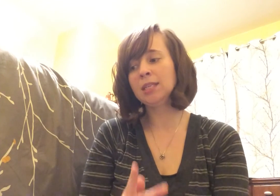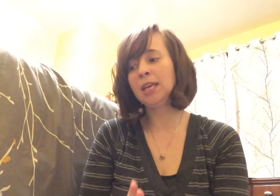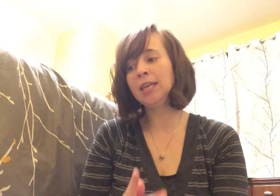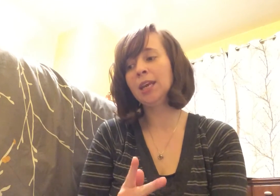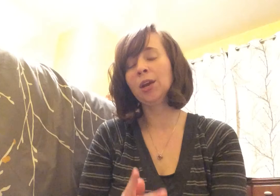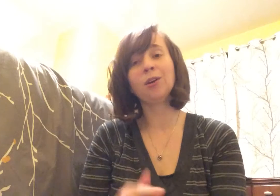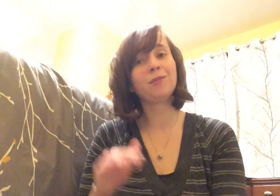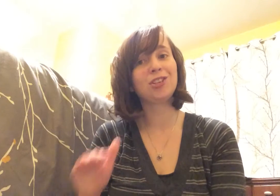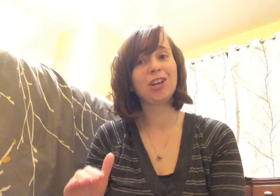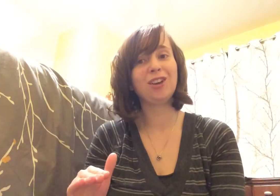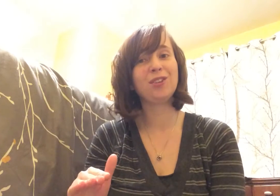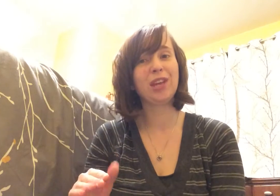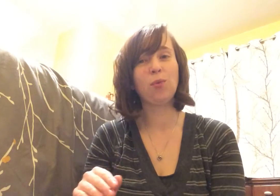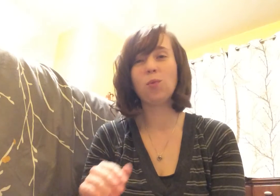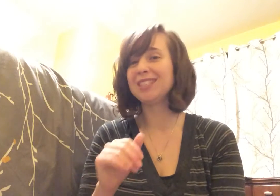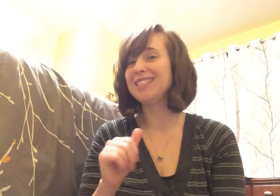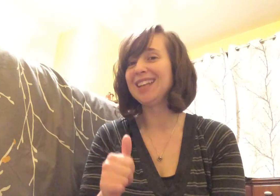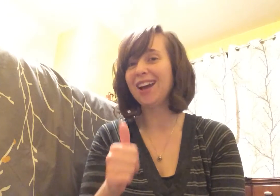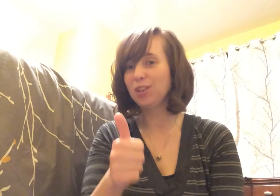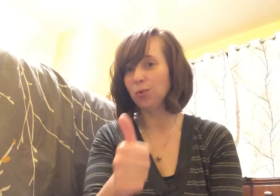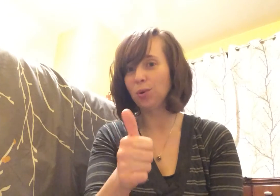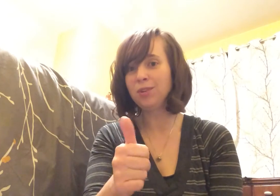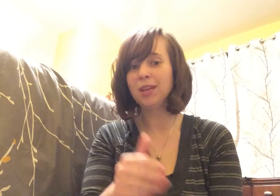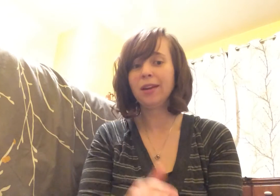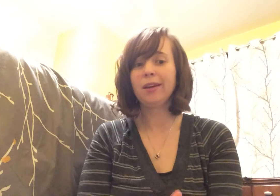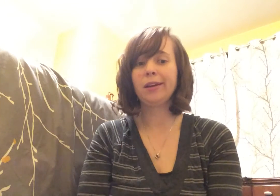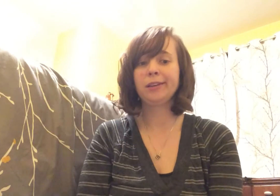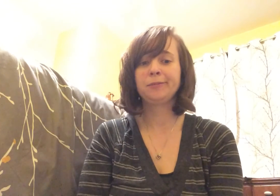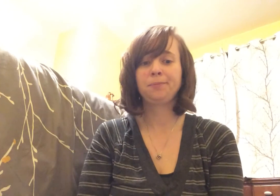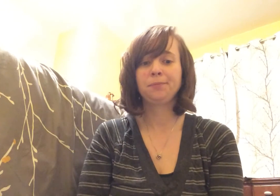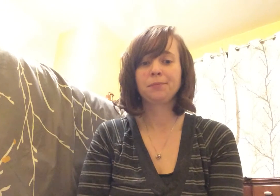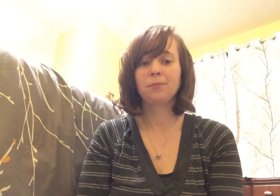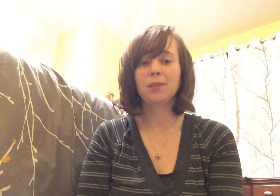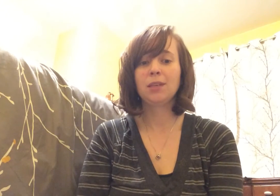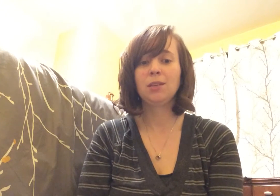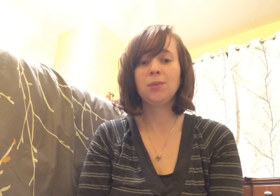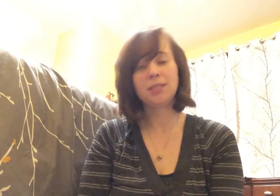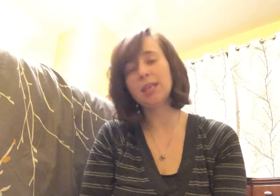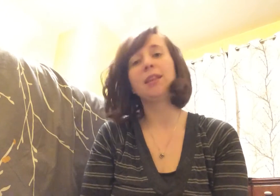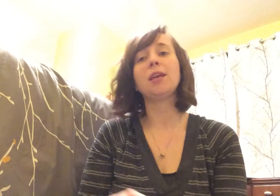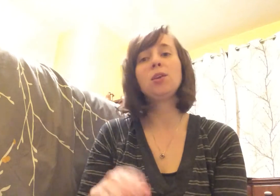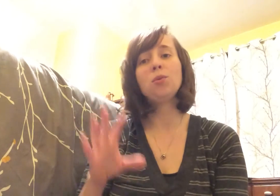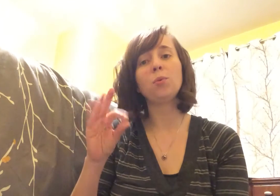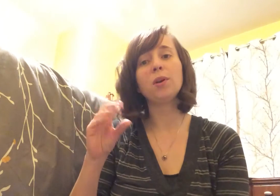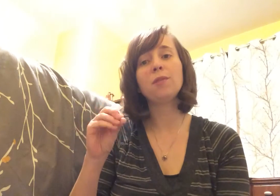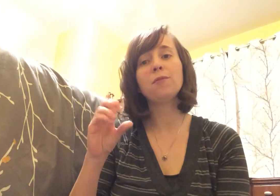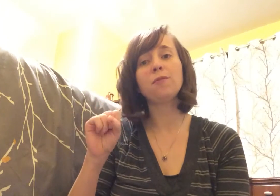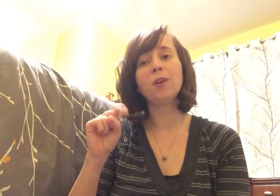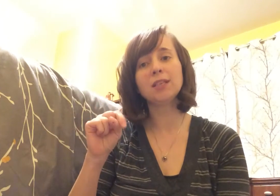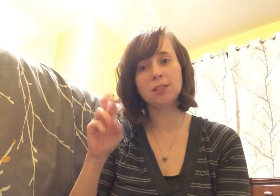take care of a child that was not your own, you would say that you would